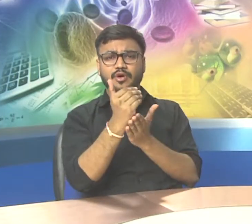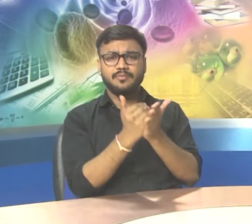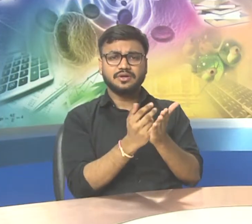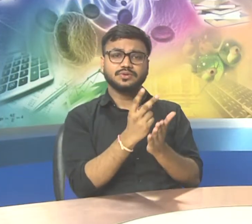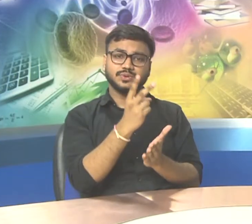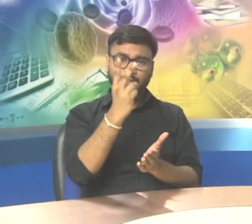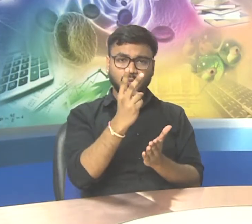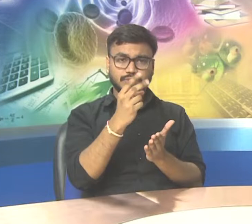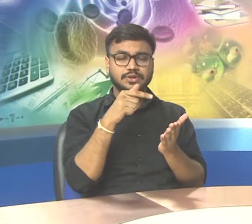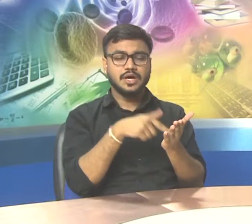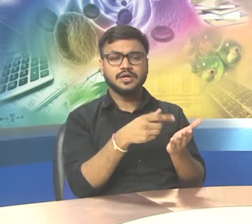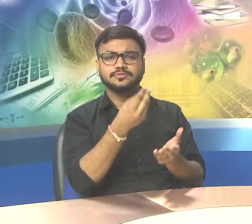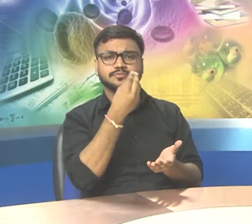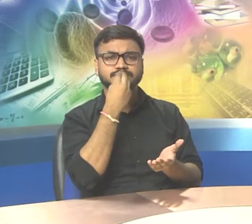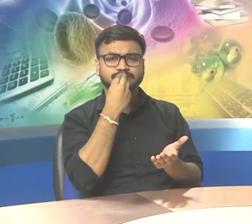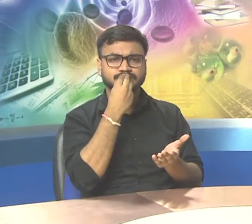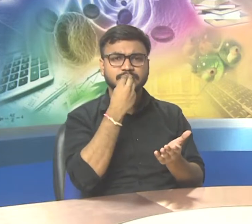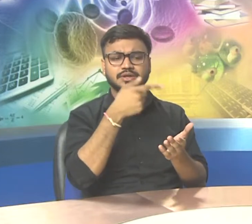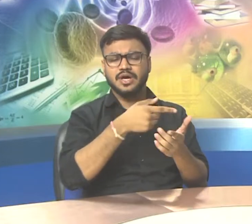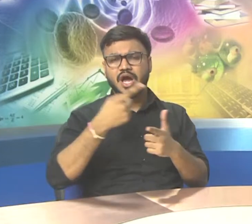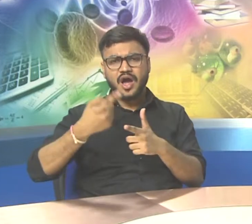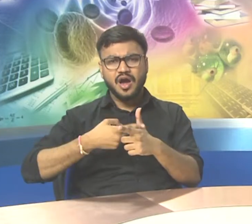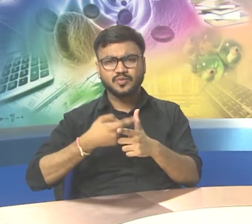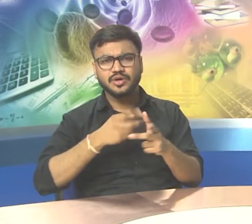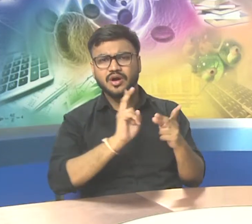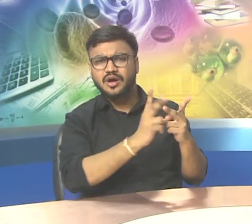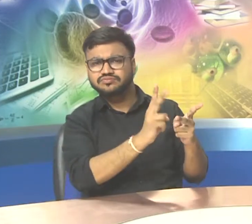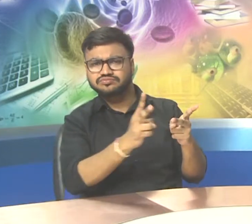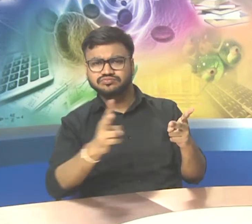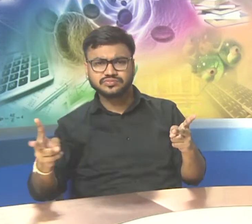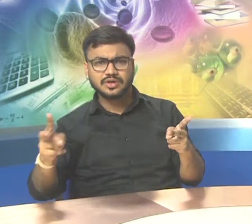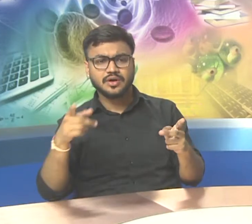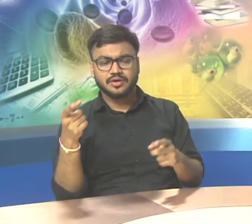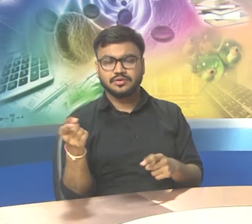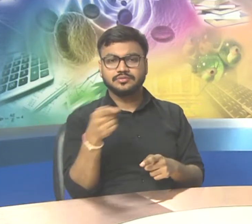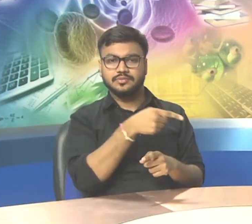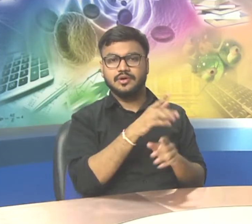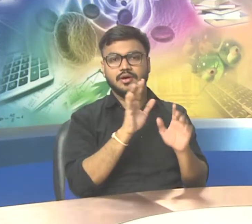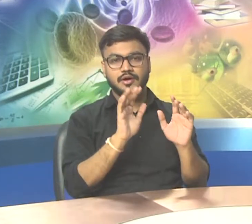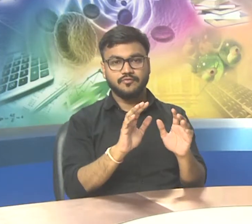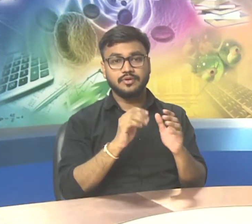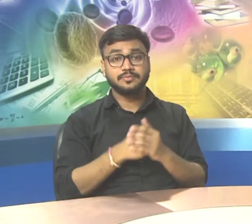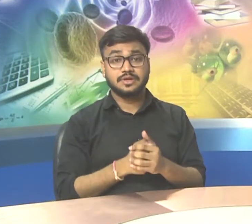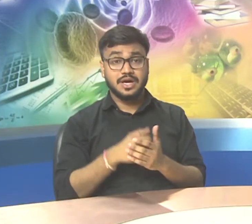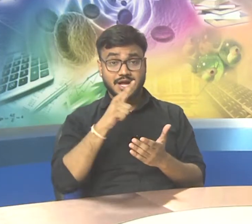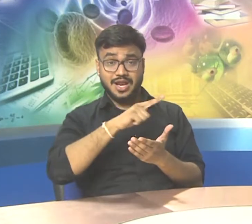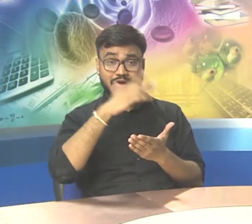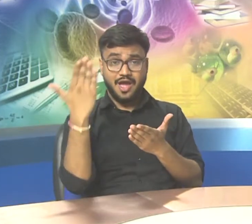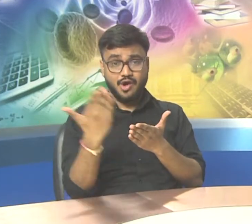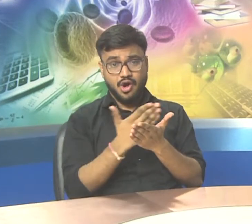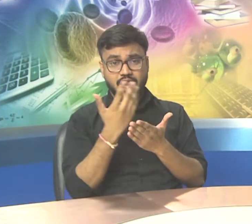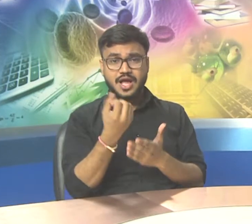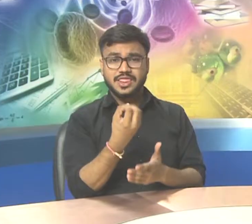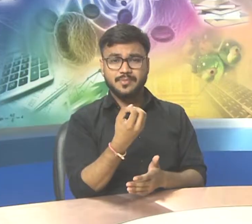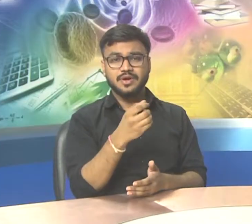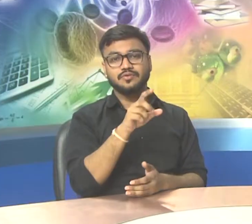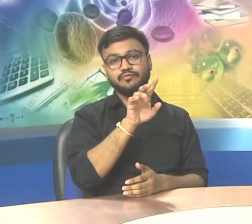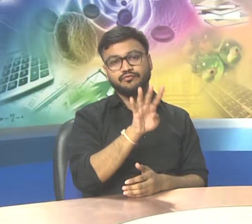Level Senior Secondary, Book number 3, 2, 1, Module number 2, Foods and